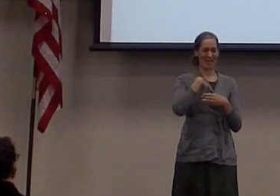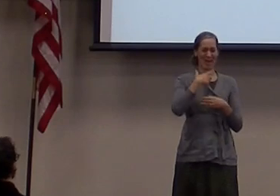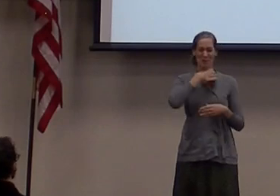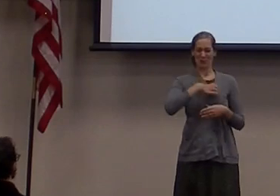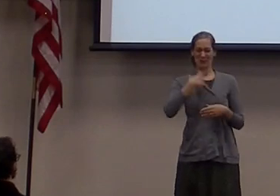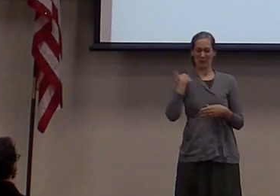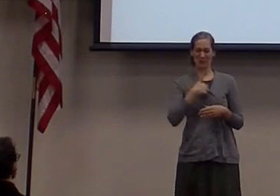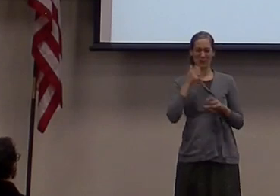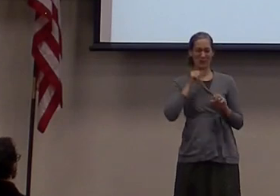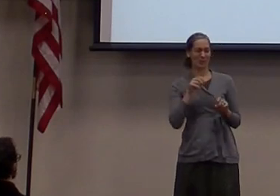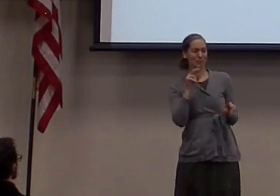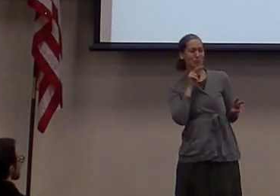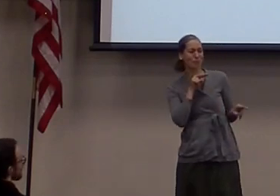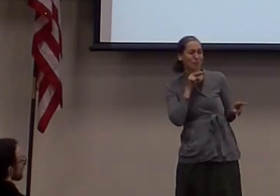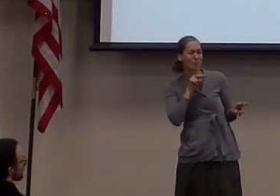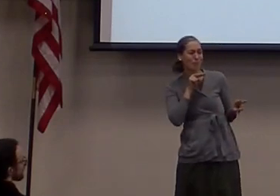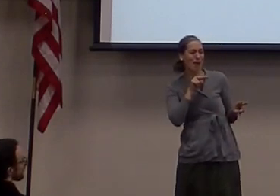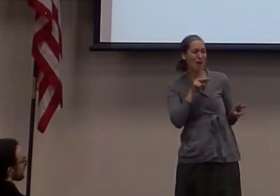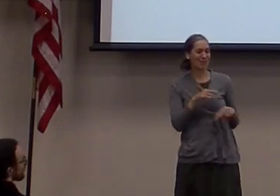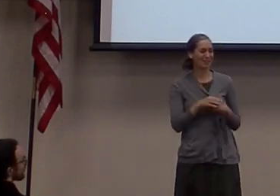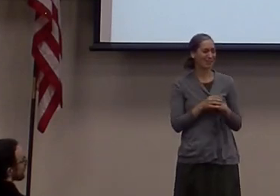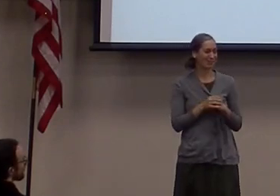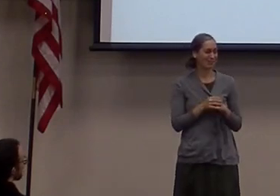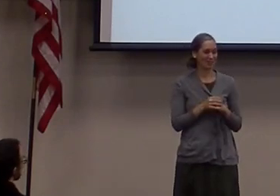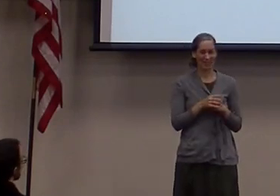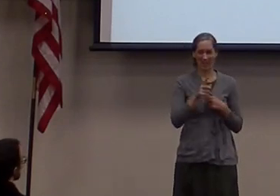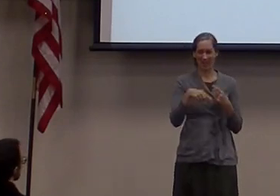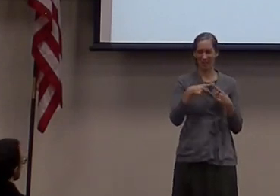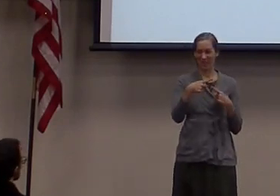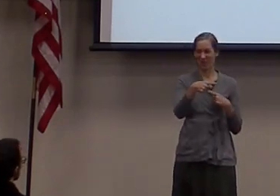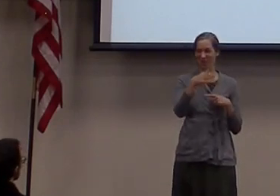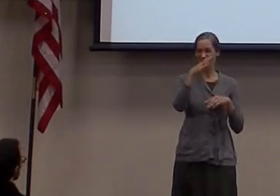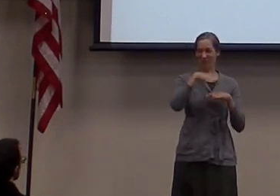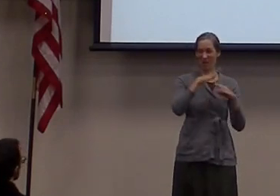standing beside you, lean over in your ear and go, preach the word.